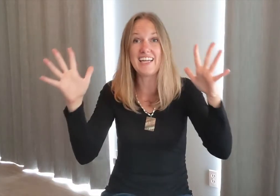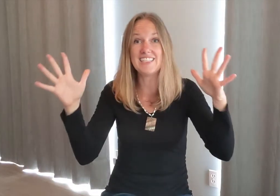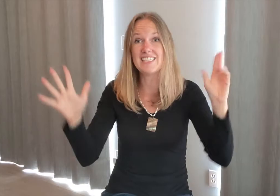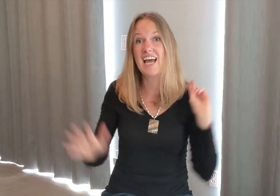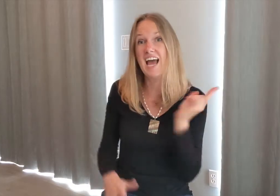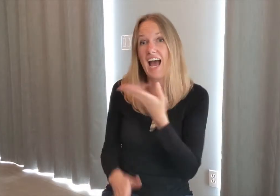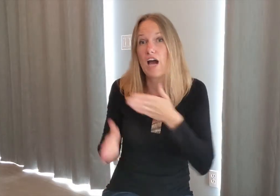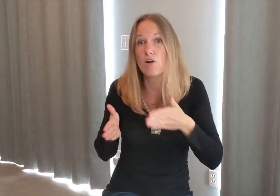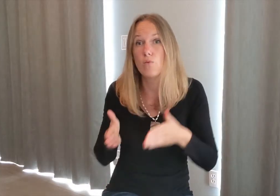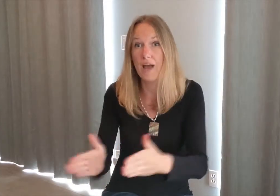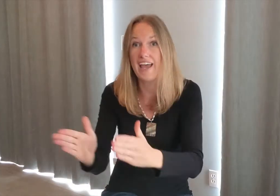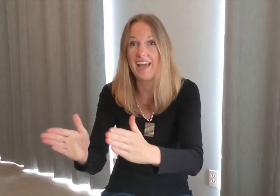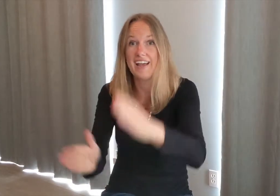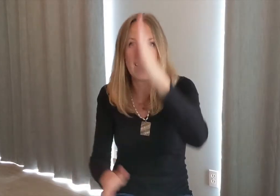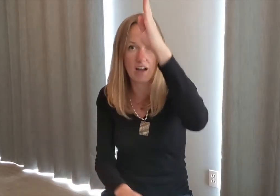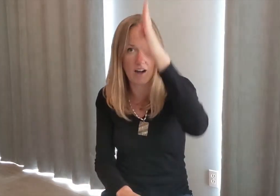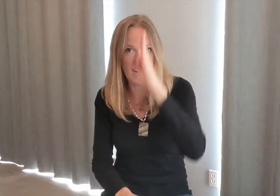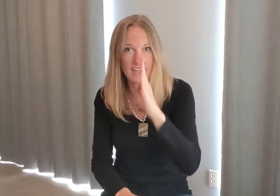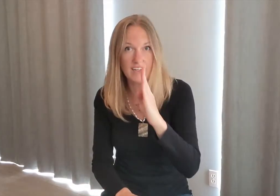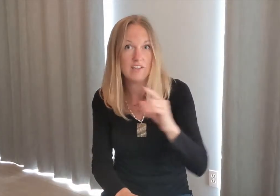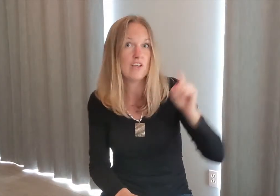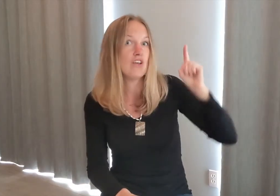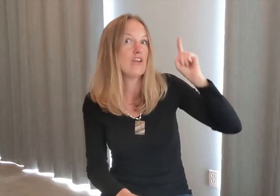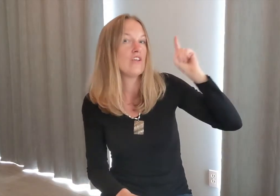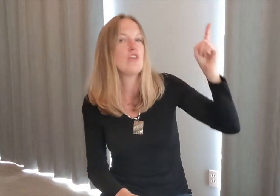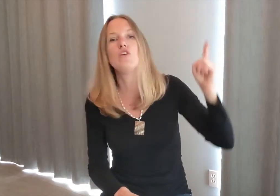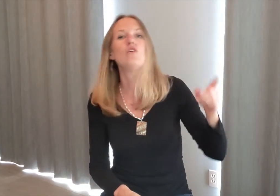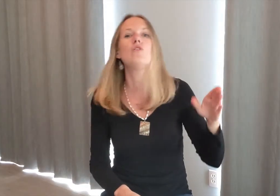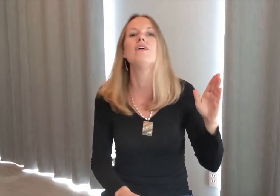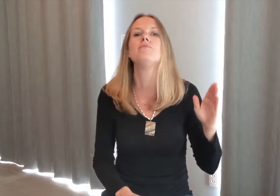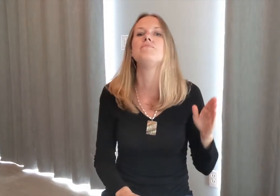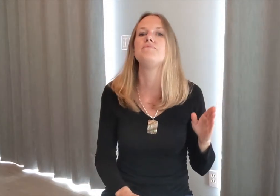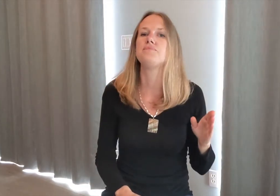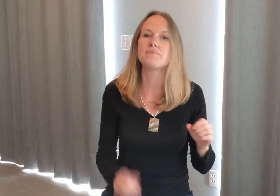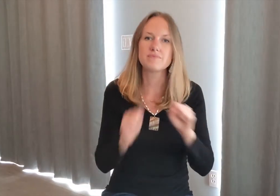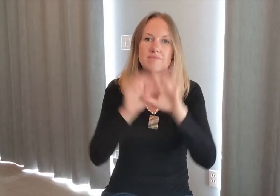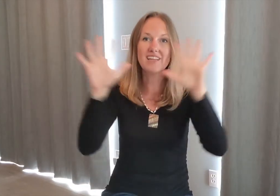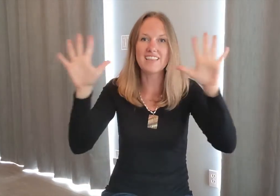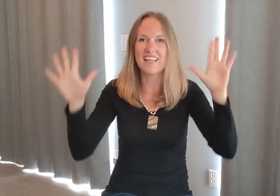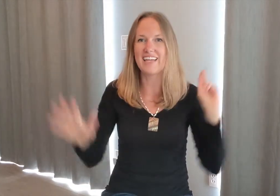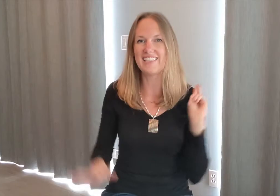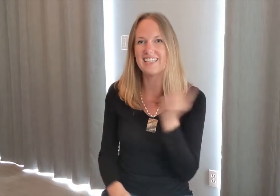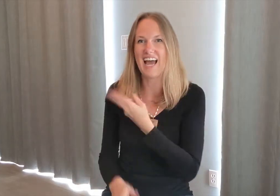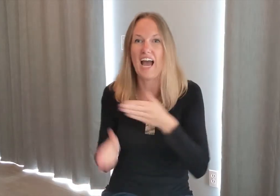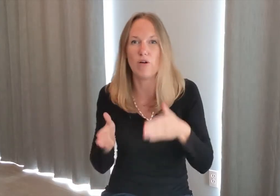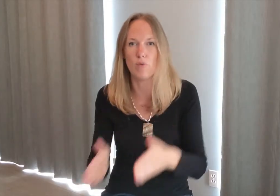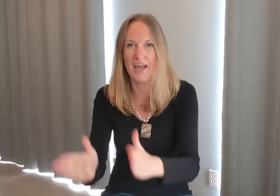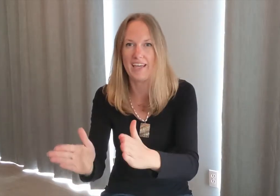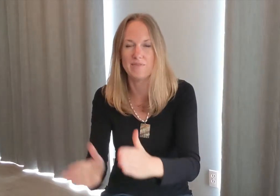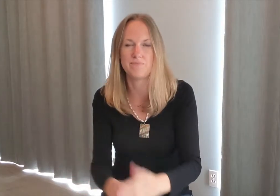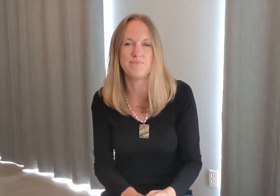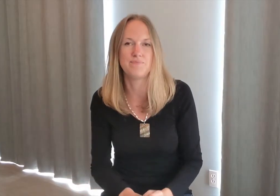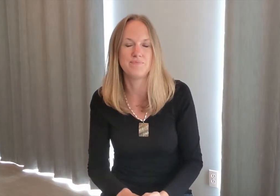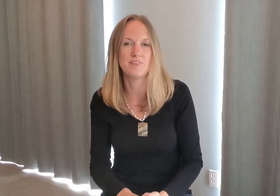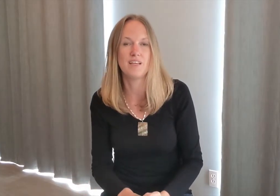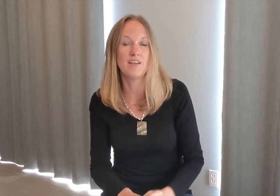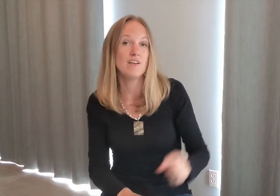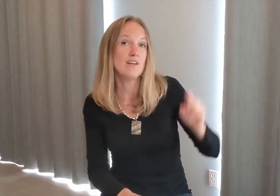light our way, God, you light our way.